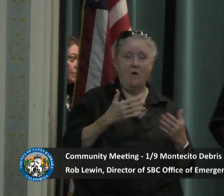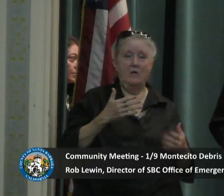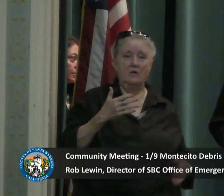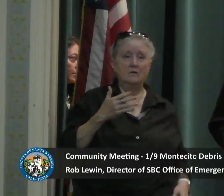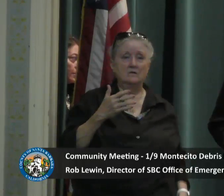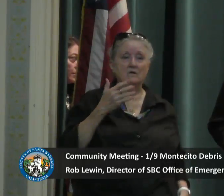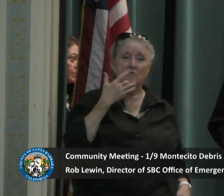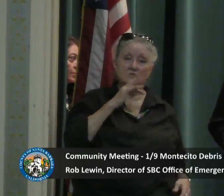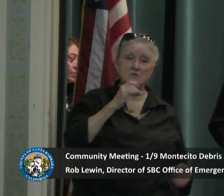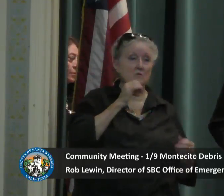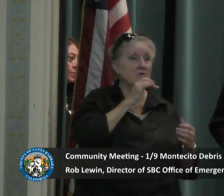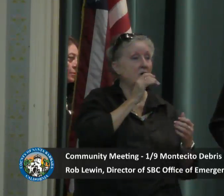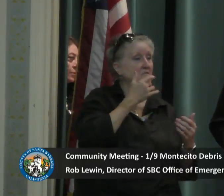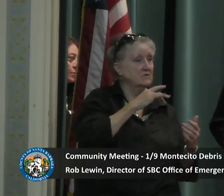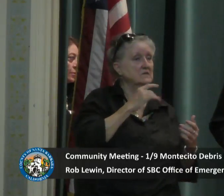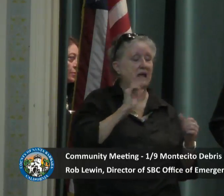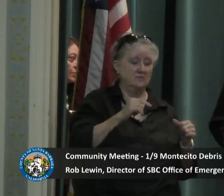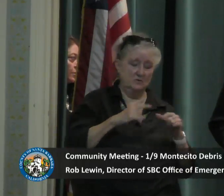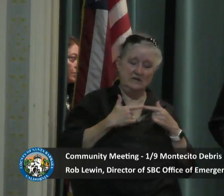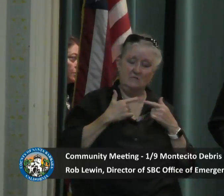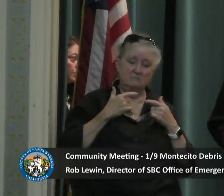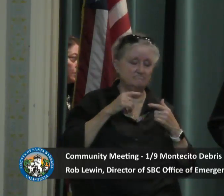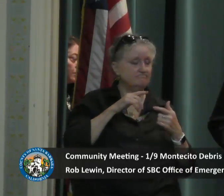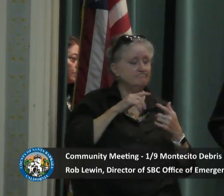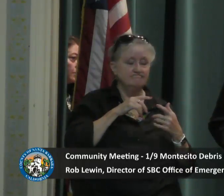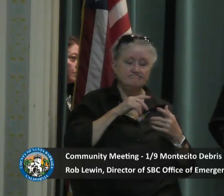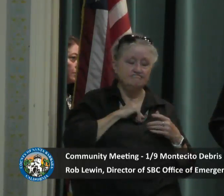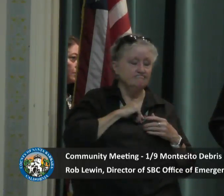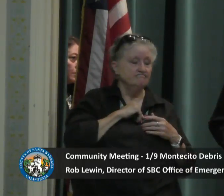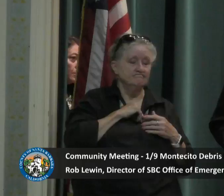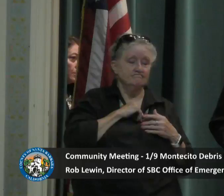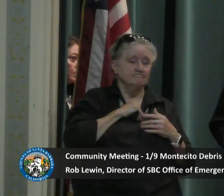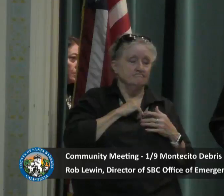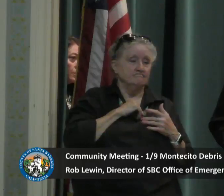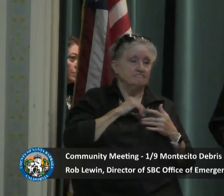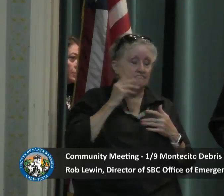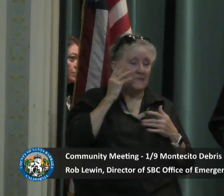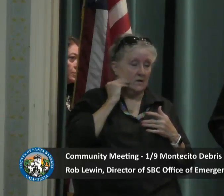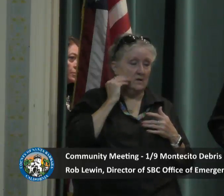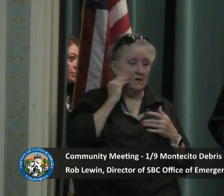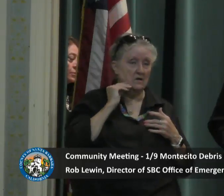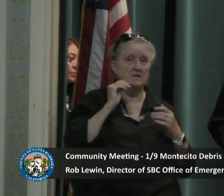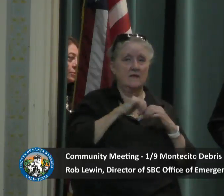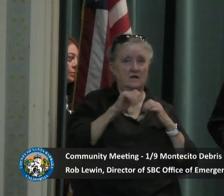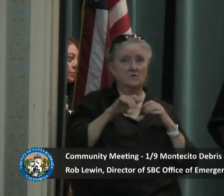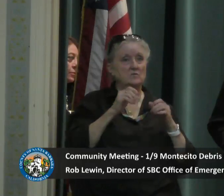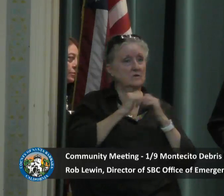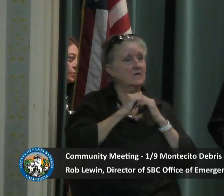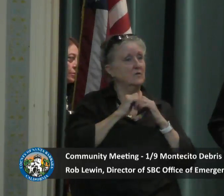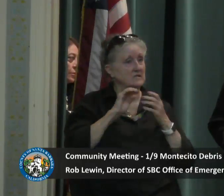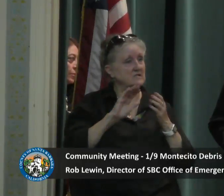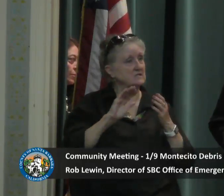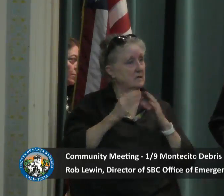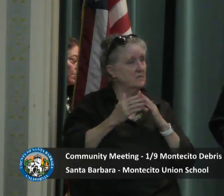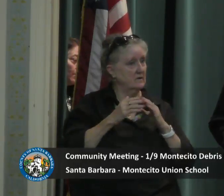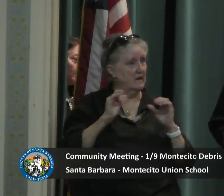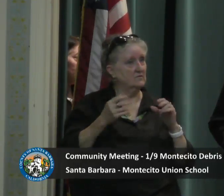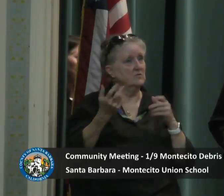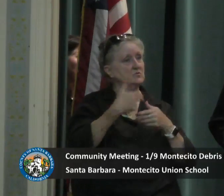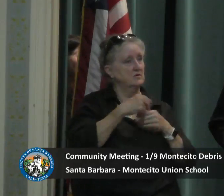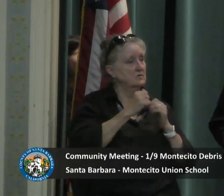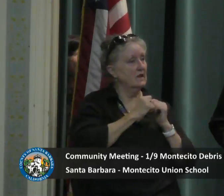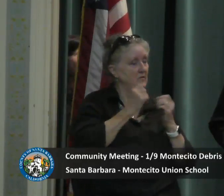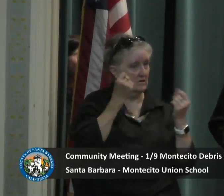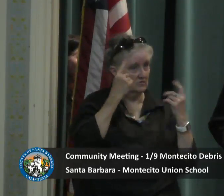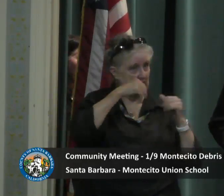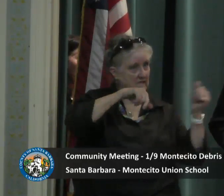unfortunately or fortunately get to live with those decisions too. That's something together as a community we have to join together and understand about